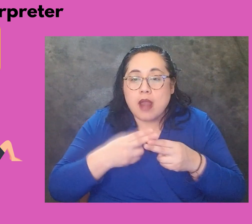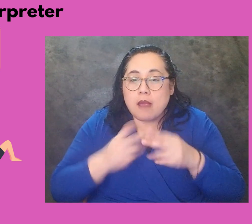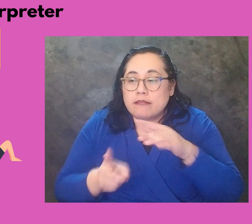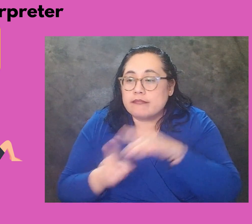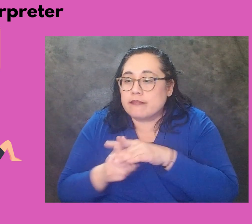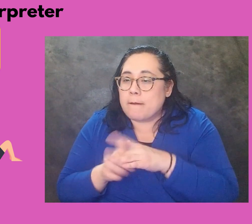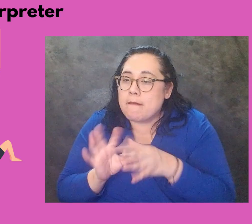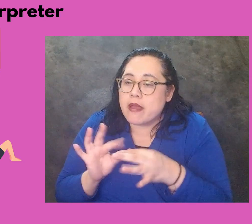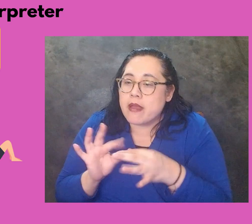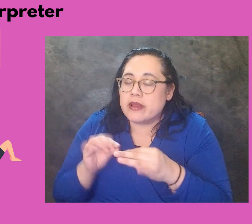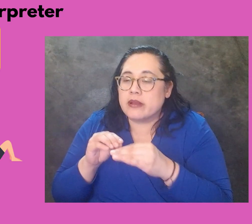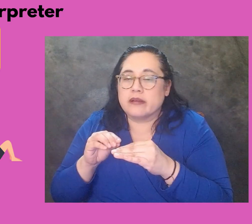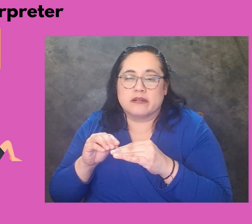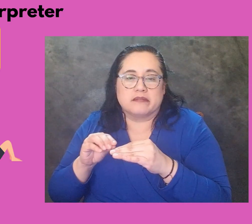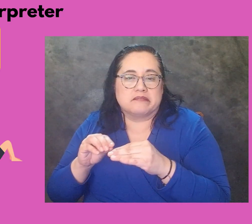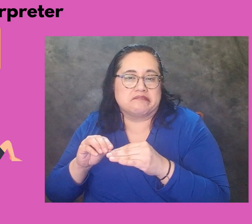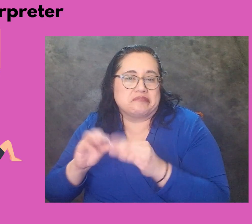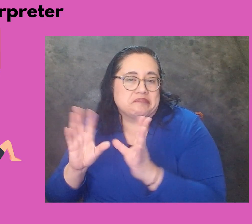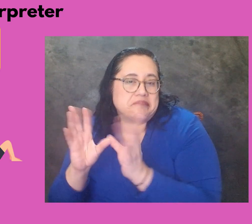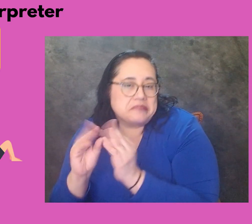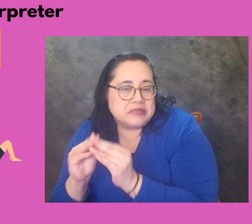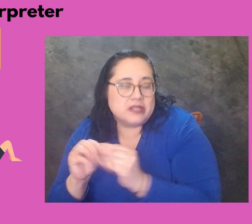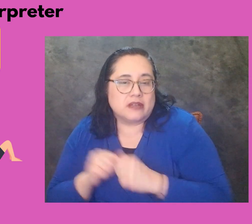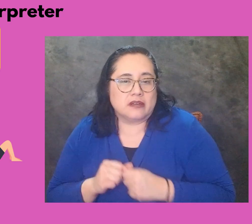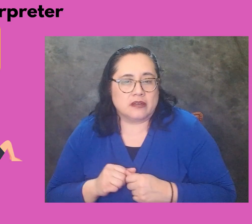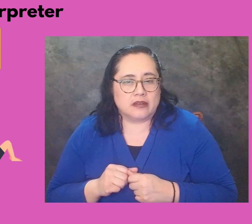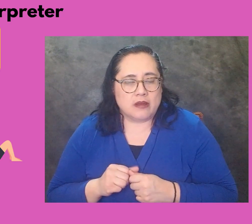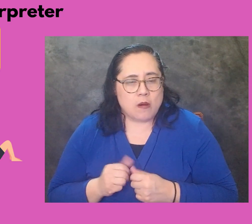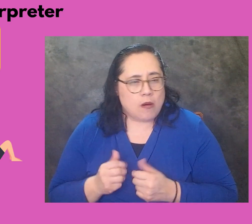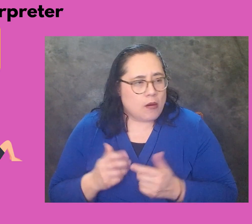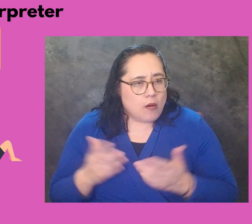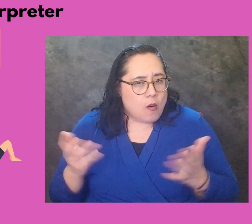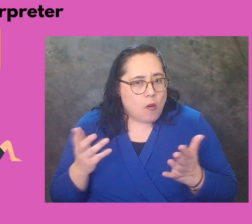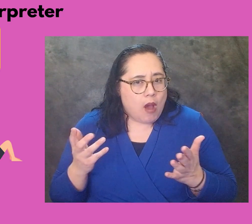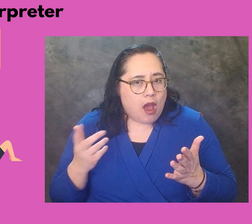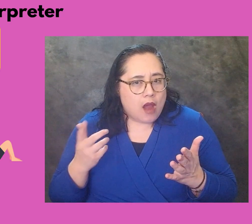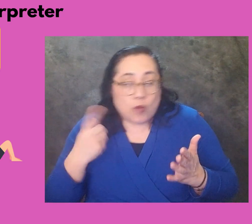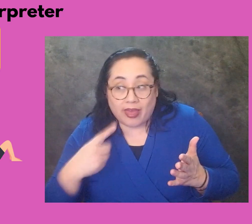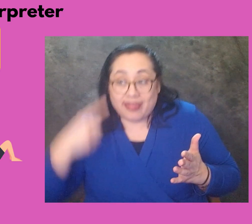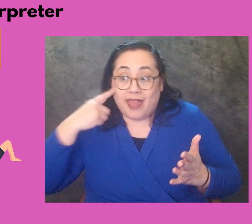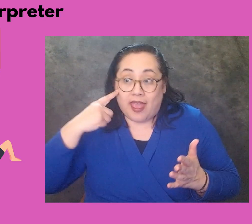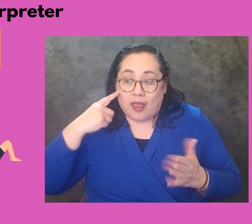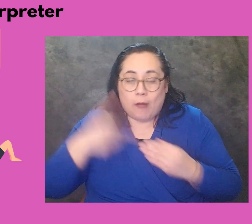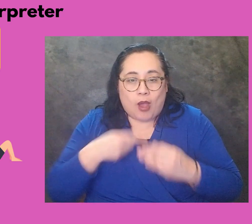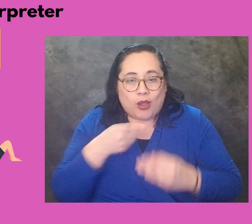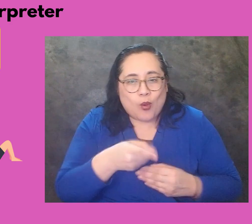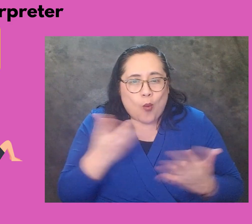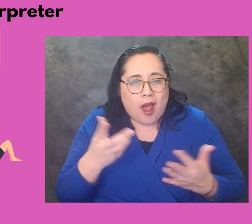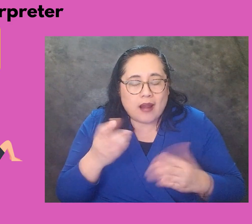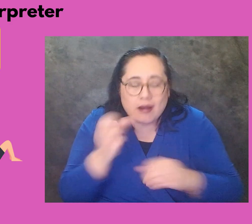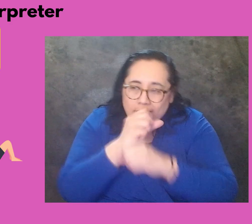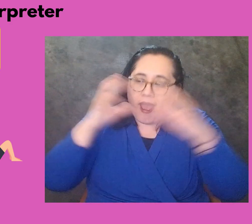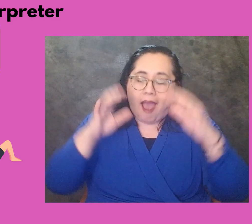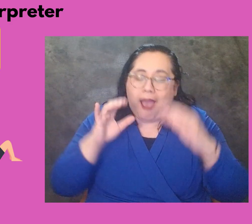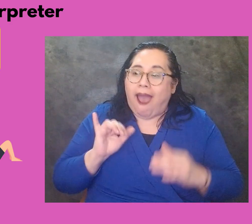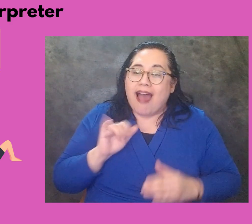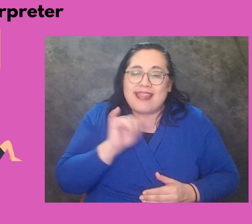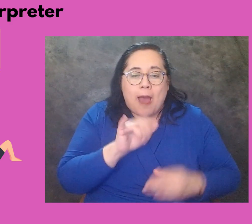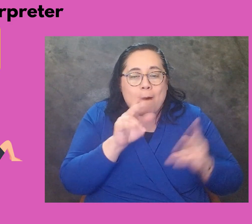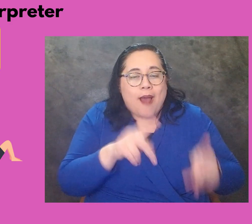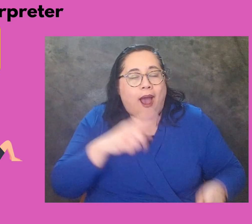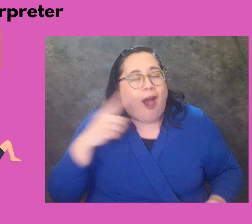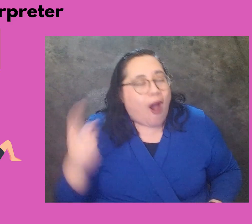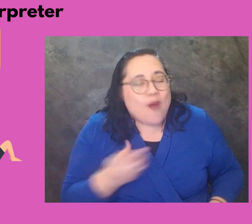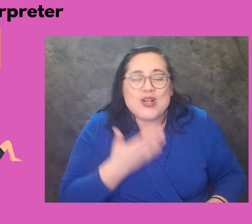name shows up mentioned somewhere in a meeting, or what comes to mind about you? What do I envision? Oh,